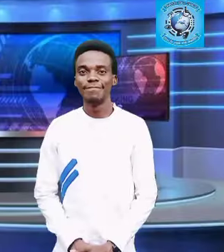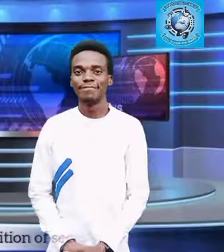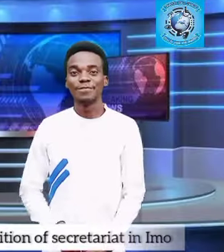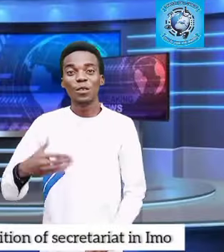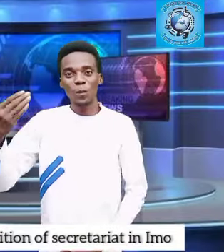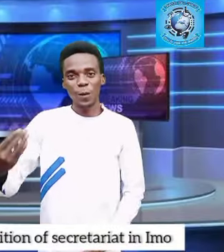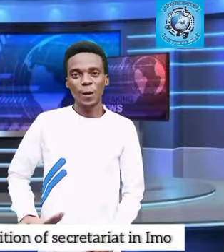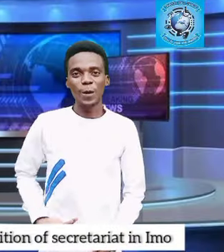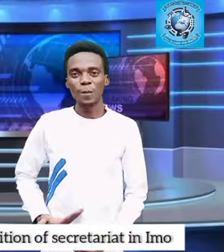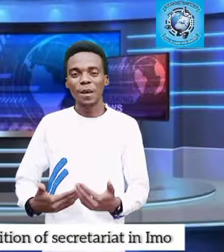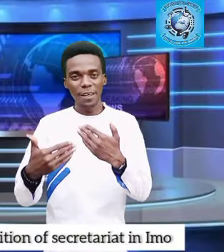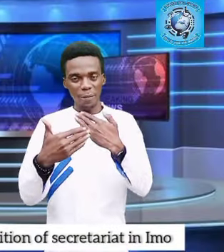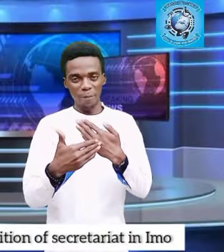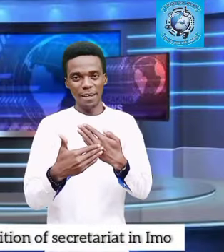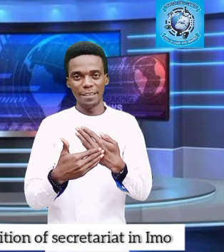Welcome back.